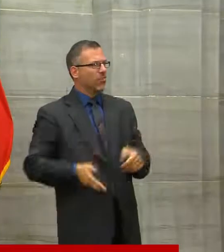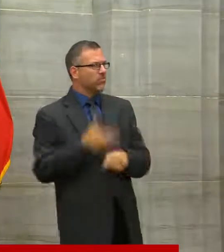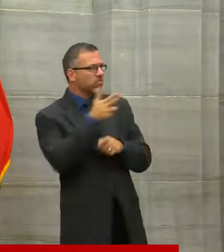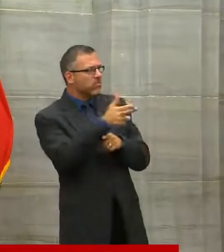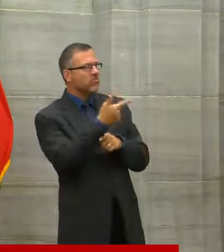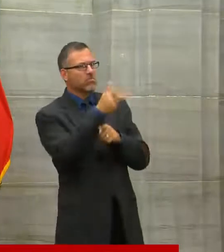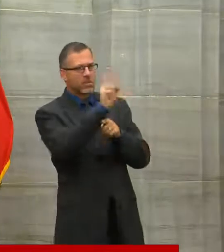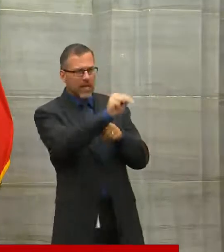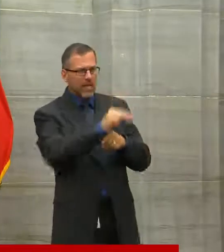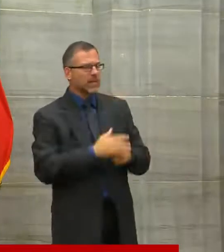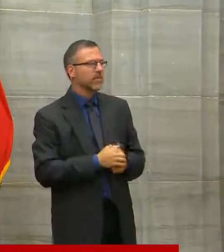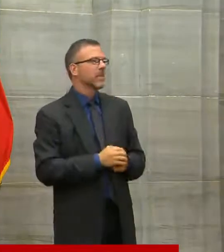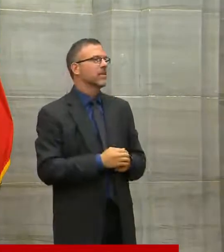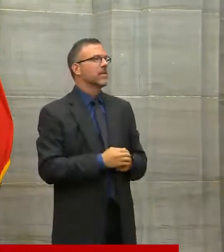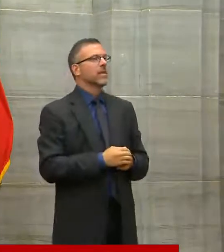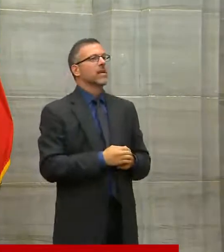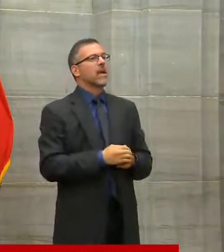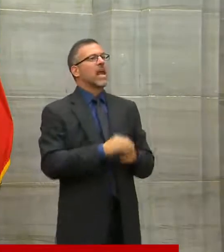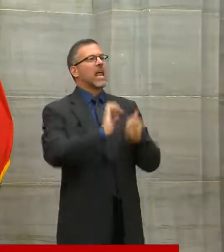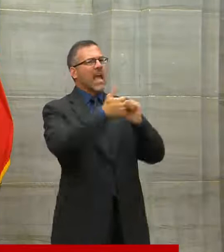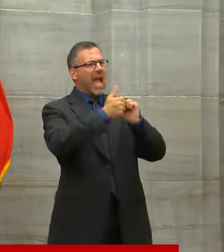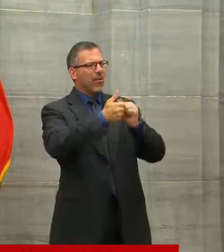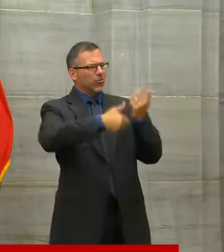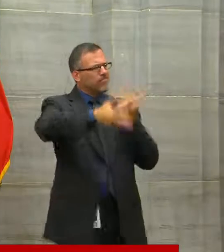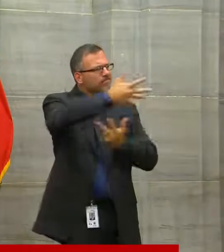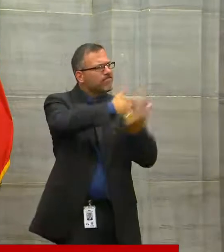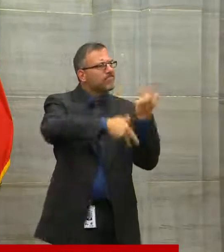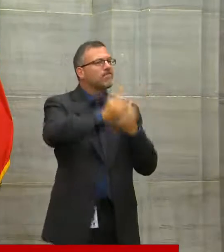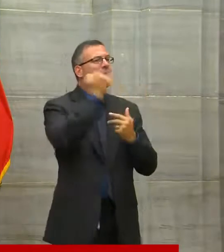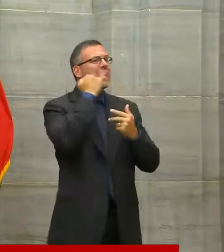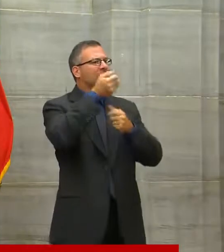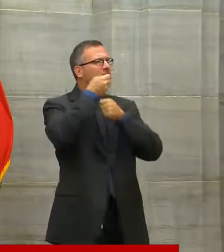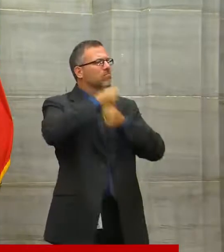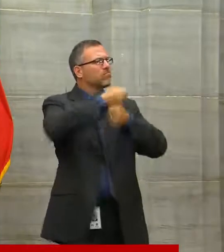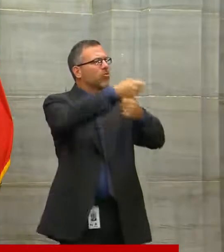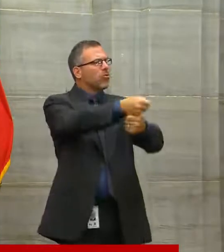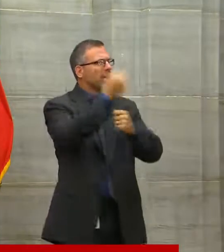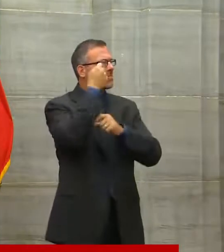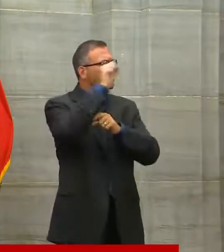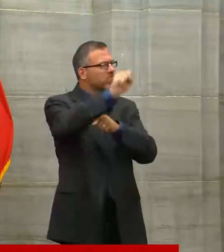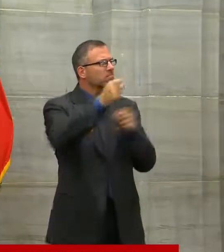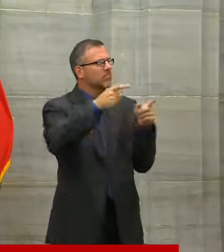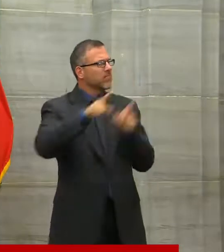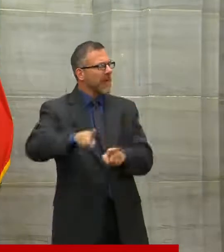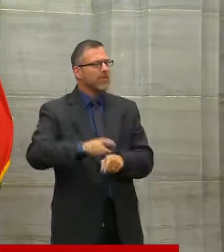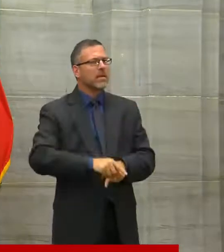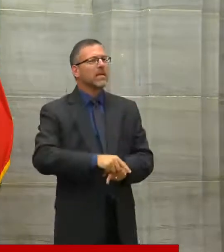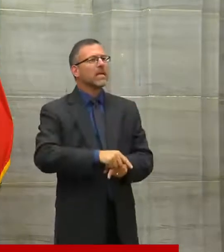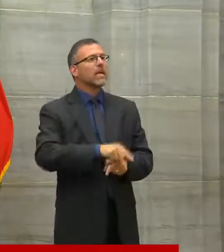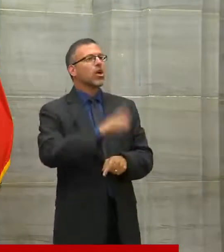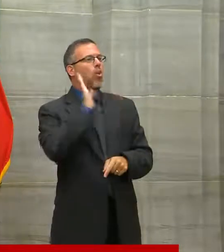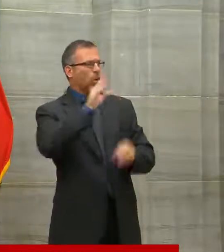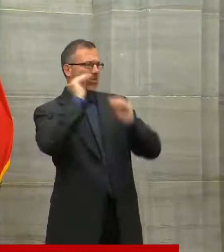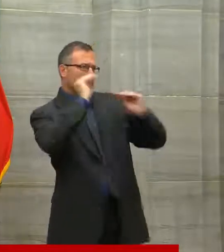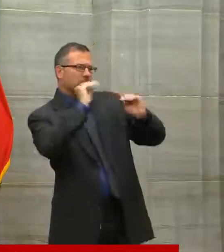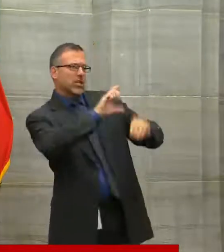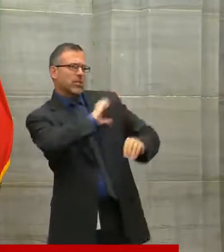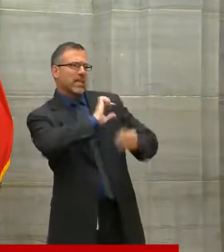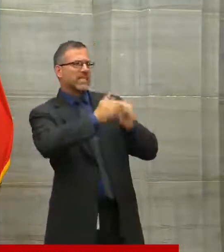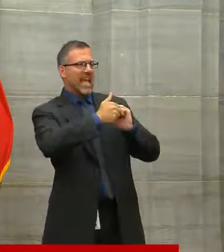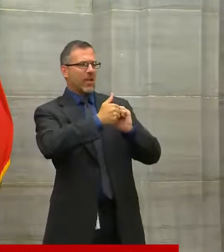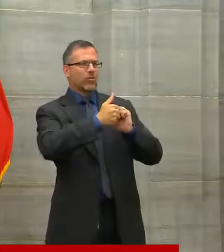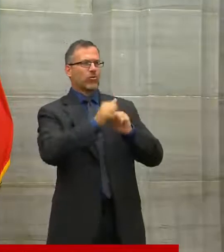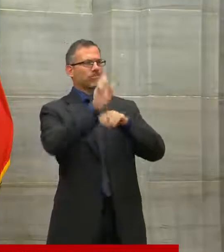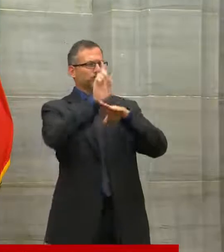public assembly, like protests. This coursework is designed to instill in officers early on